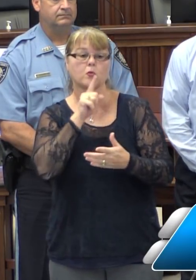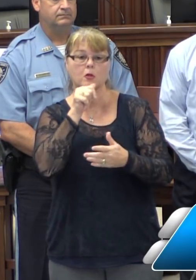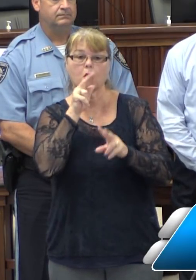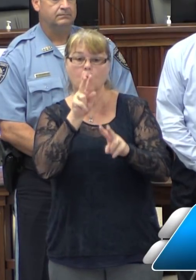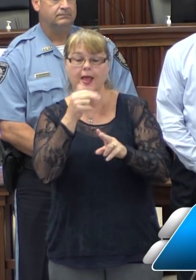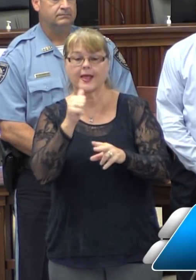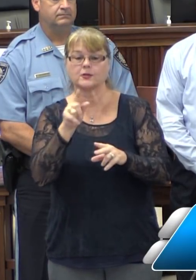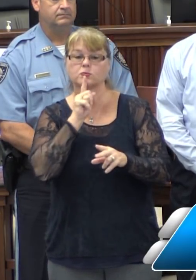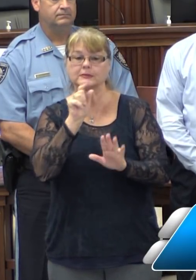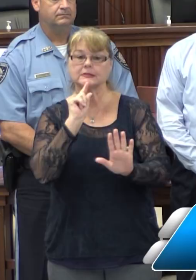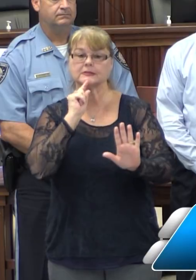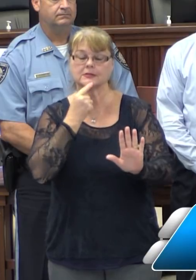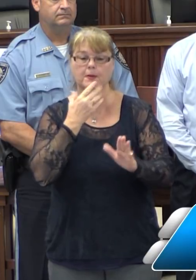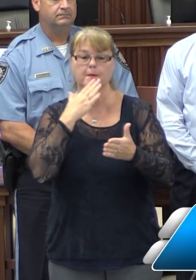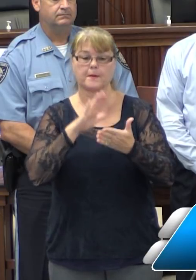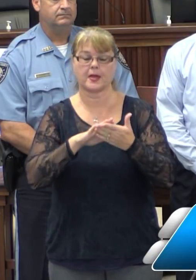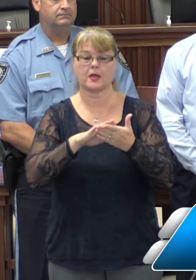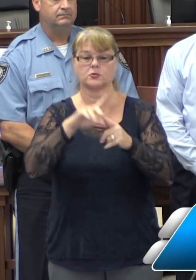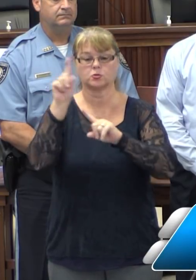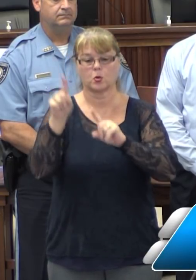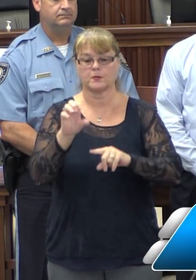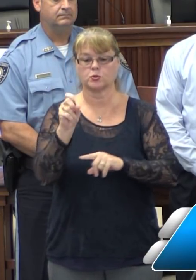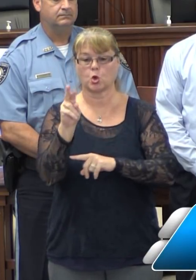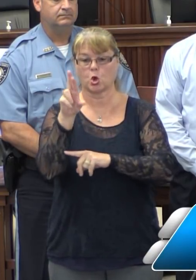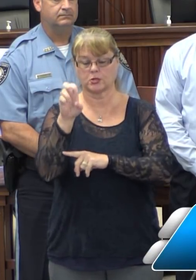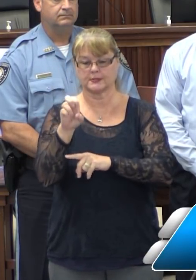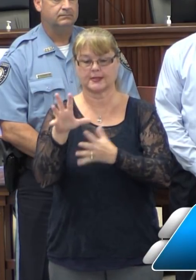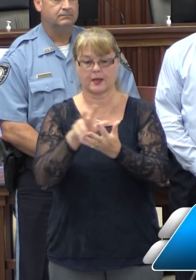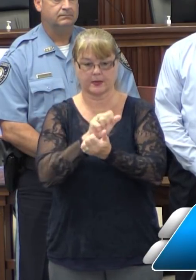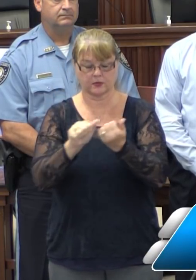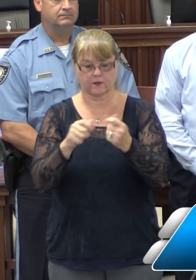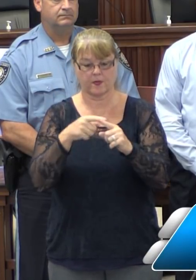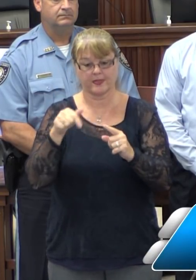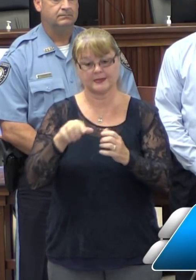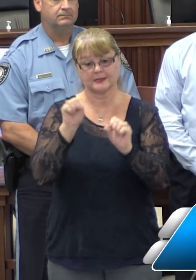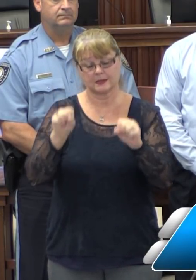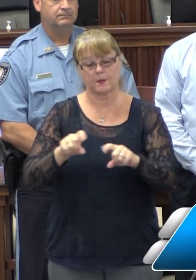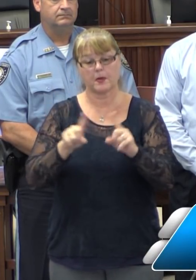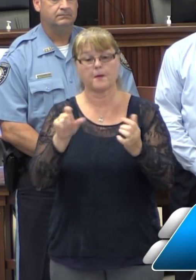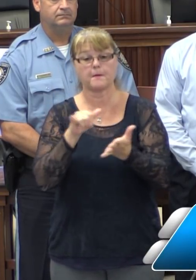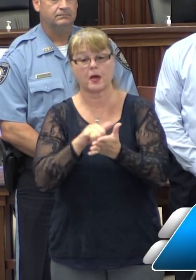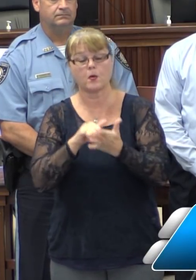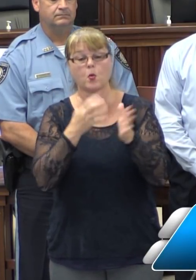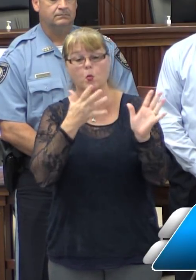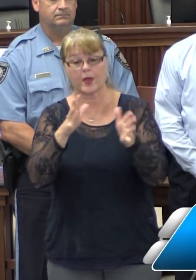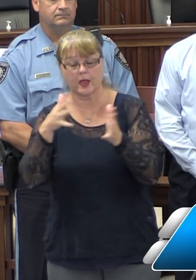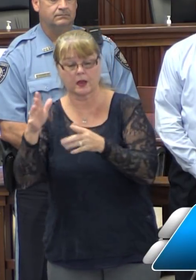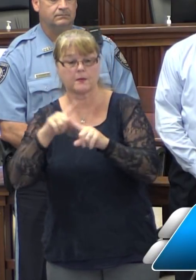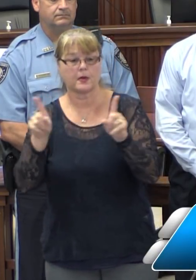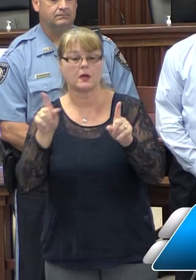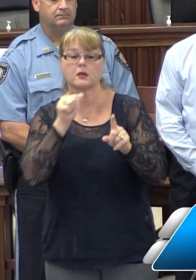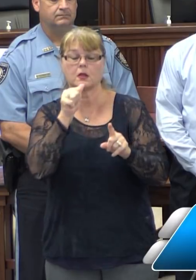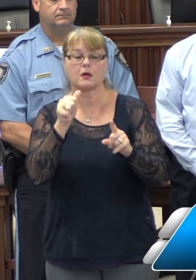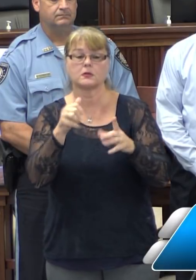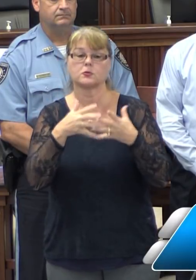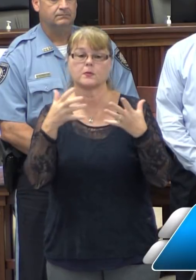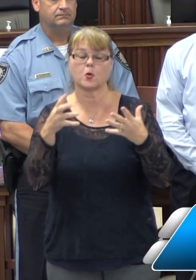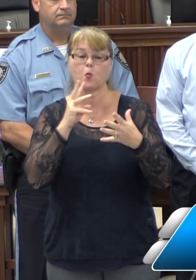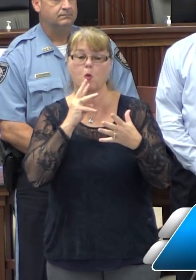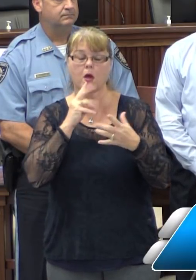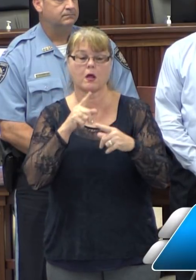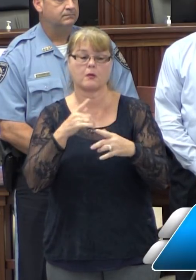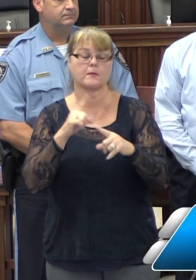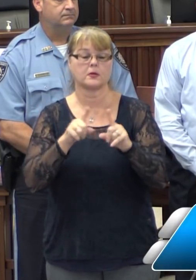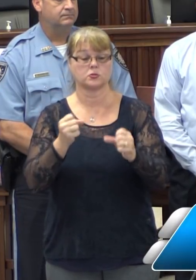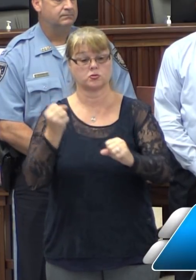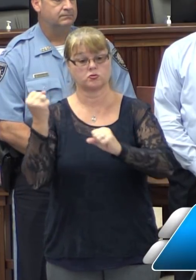any significant storm surge damage from this particular system. We're looking at possibly some winds, but not to the strength that